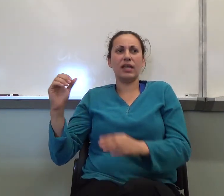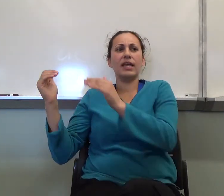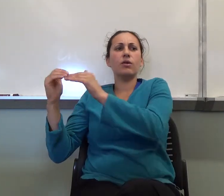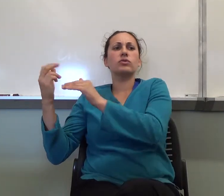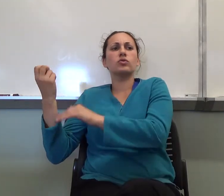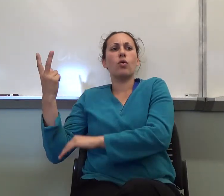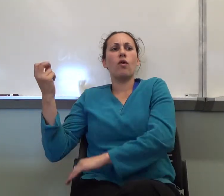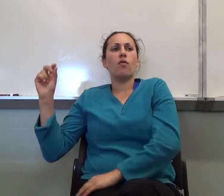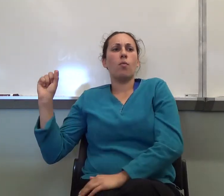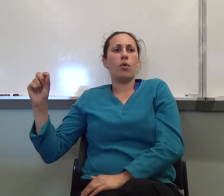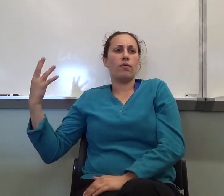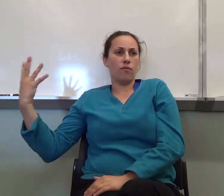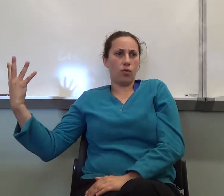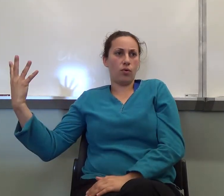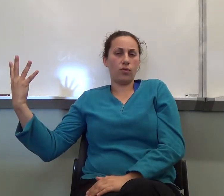miles.